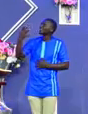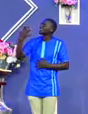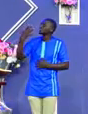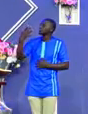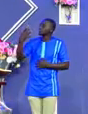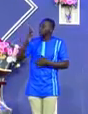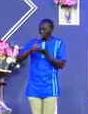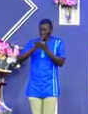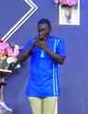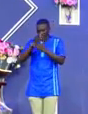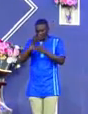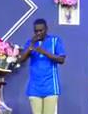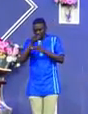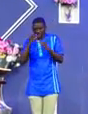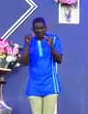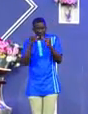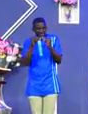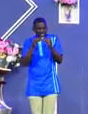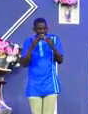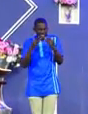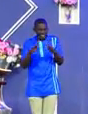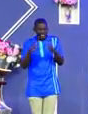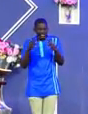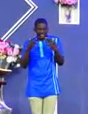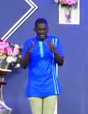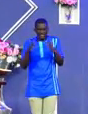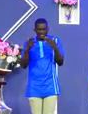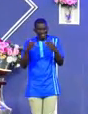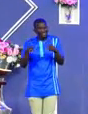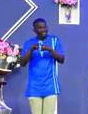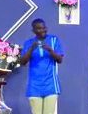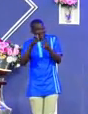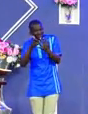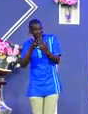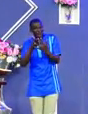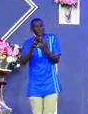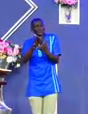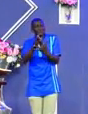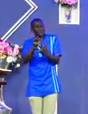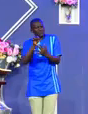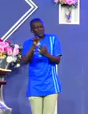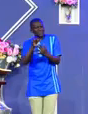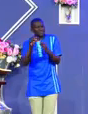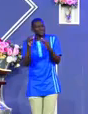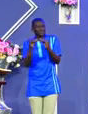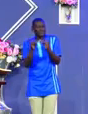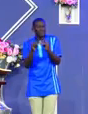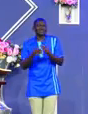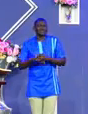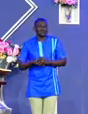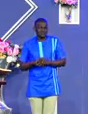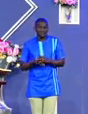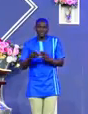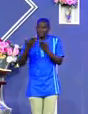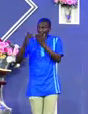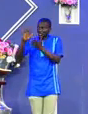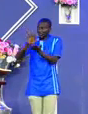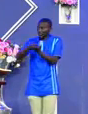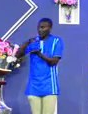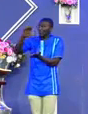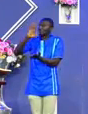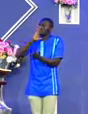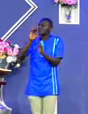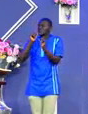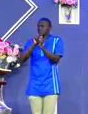gwo. After this meeting. Ng'okuŋŋaana kuno. Even through this meeting. Era n'okuyita mu kuŋŋaana kuno. May your glory be with